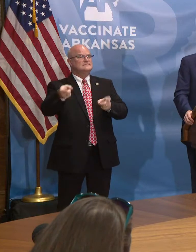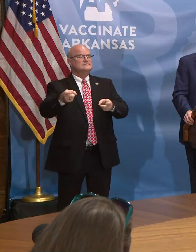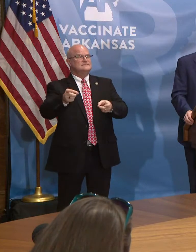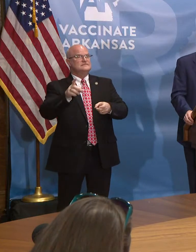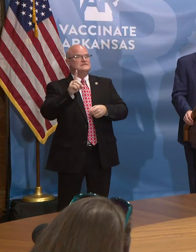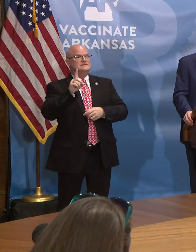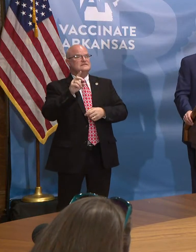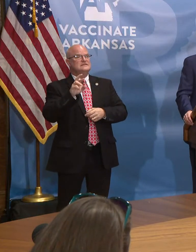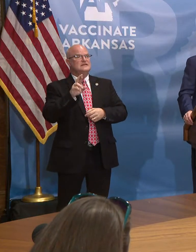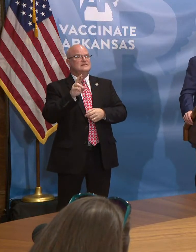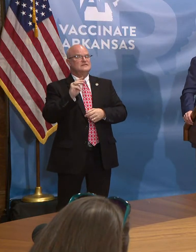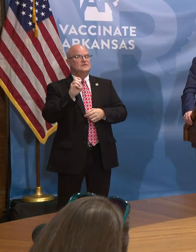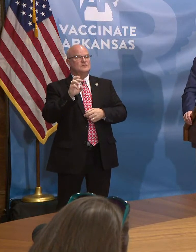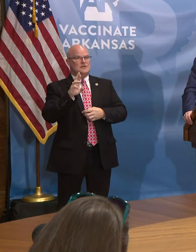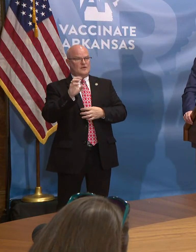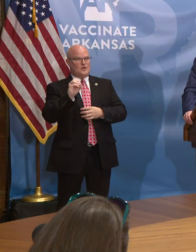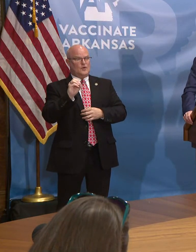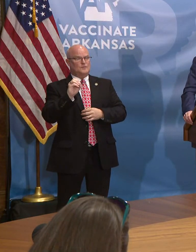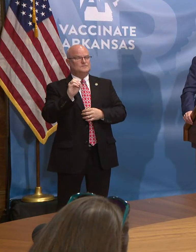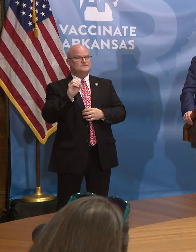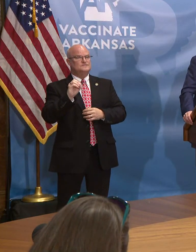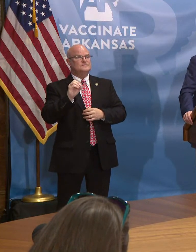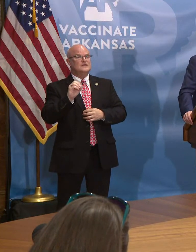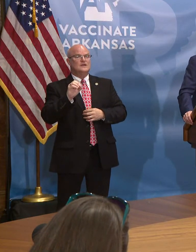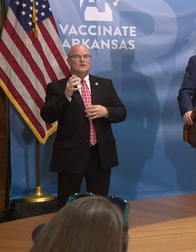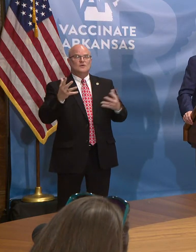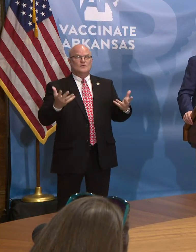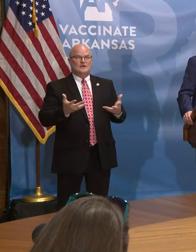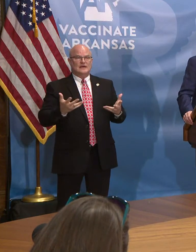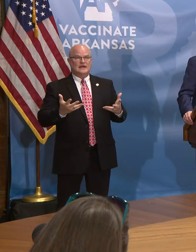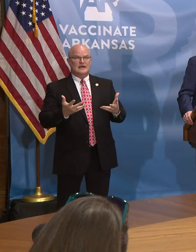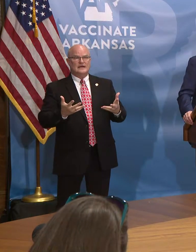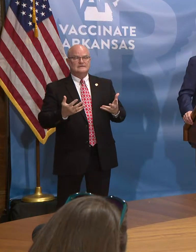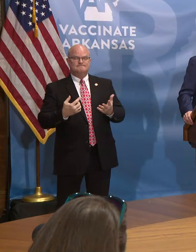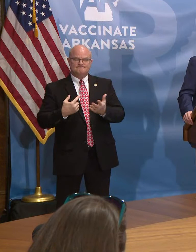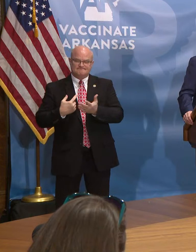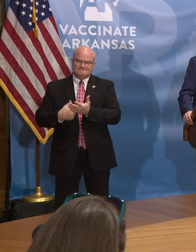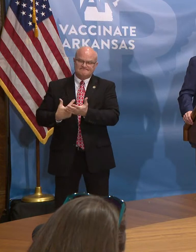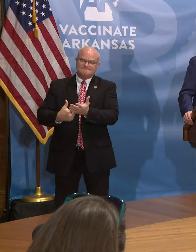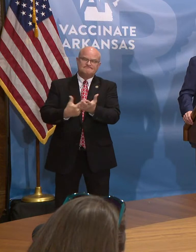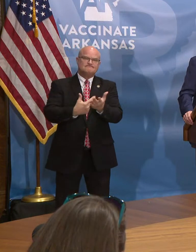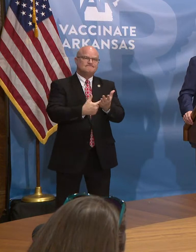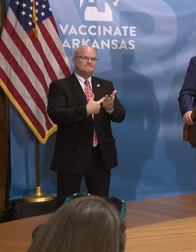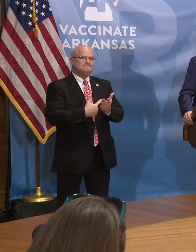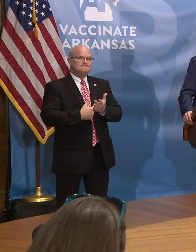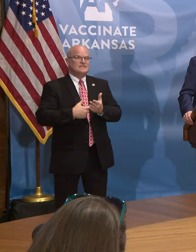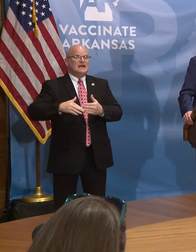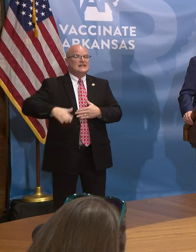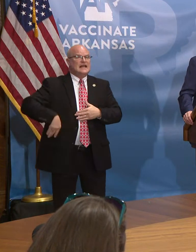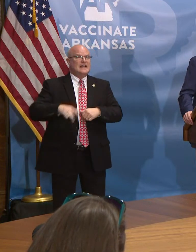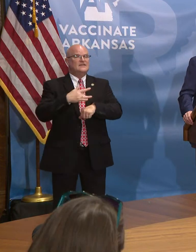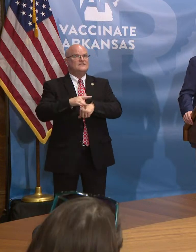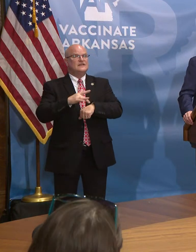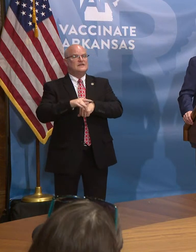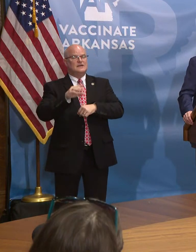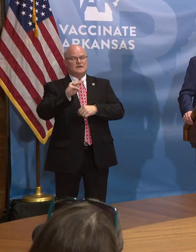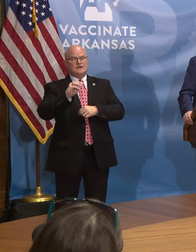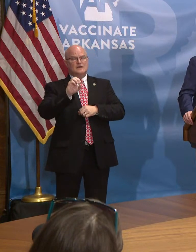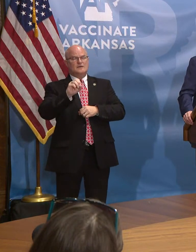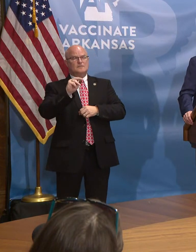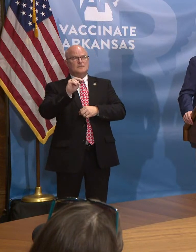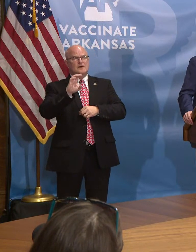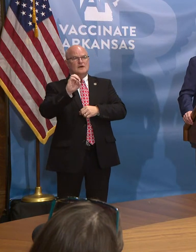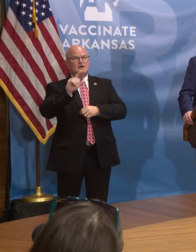to Dr. Romero, and that is there's a lot of discussion about the lack of availability of